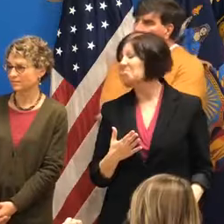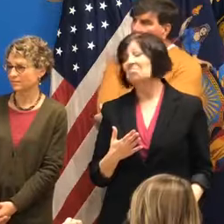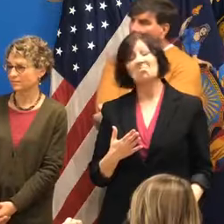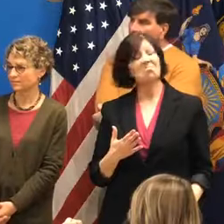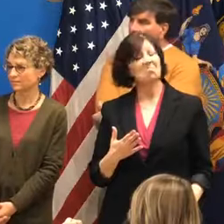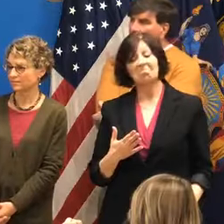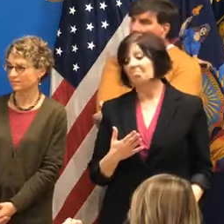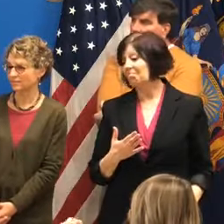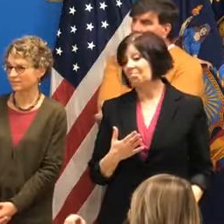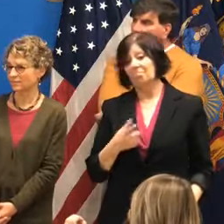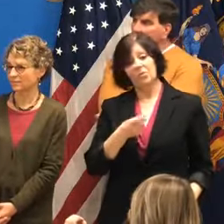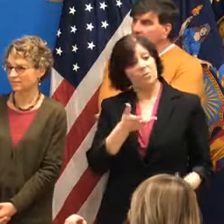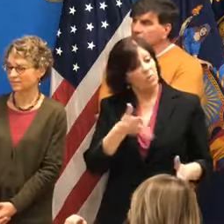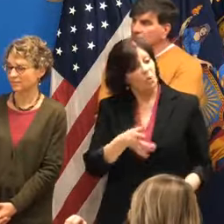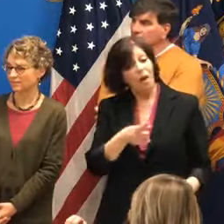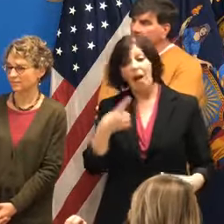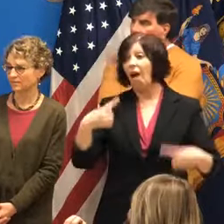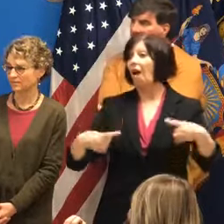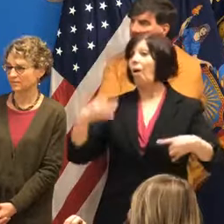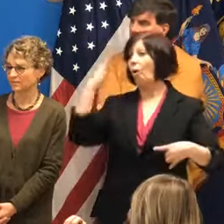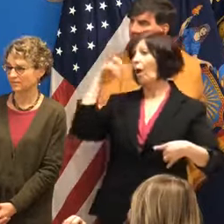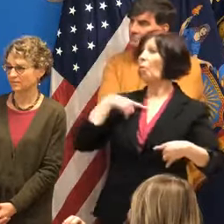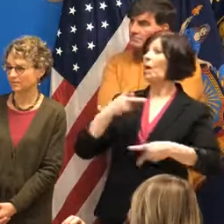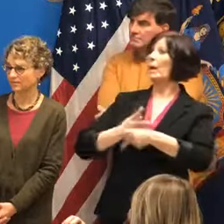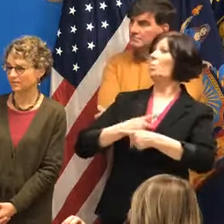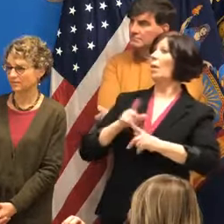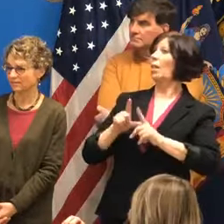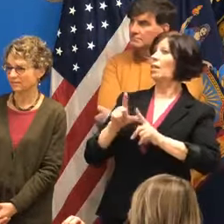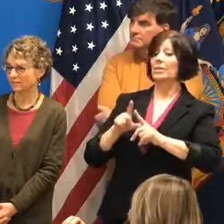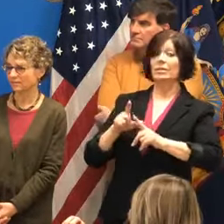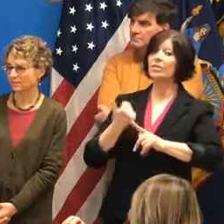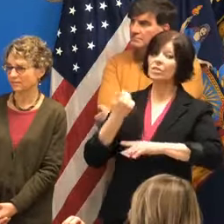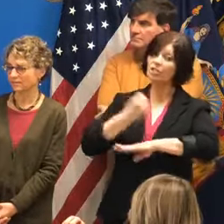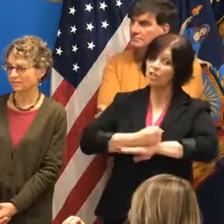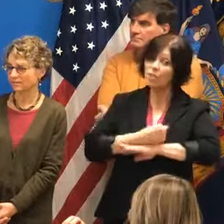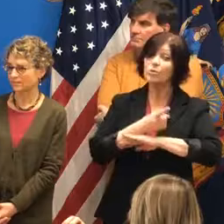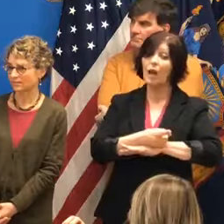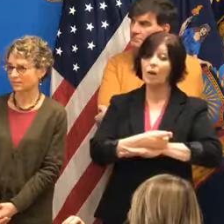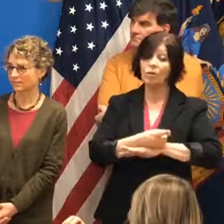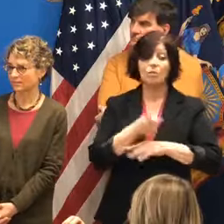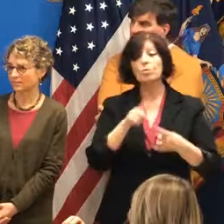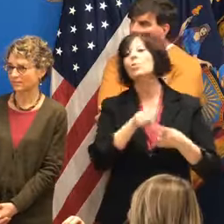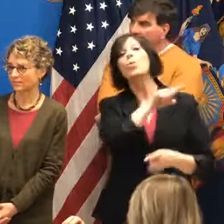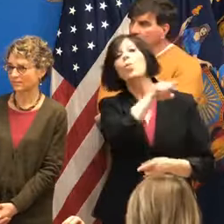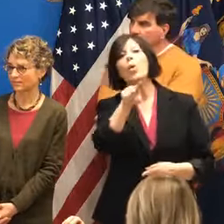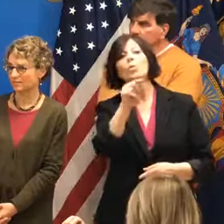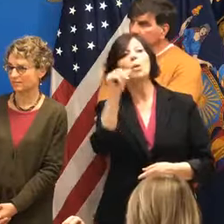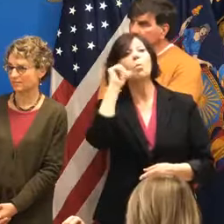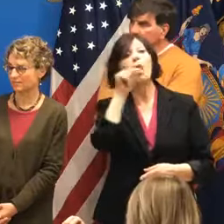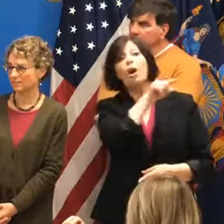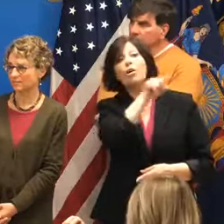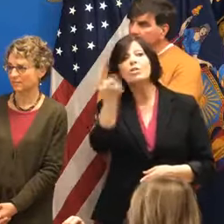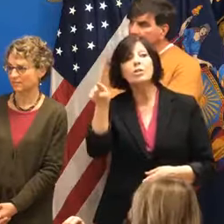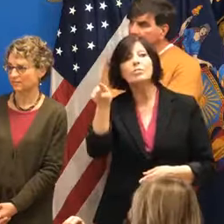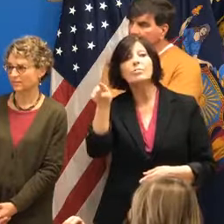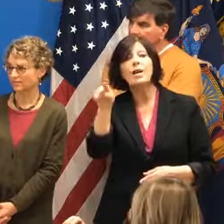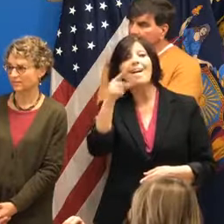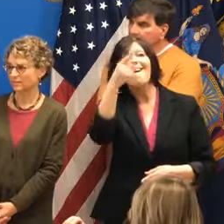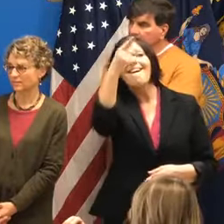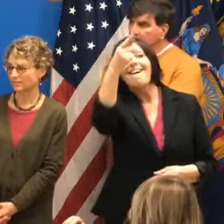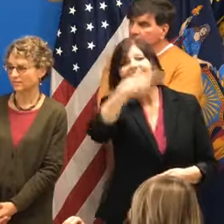want to go down that road about arguing why you need to keep your liquor license. So to the bars and establishments out there, standard is